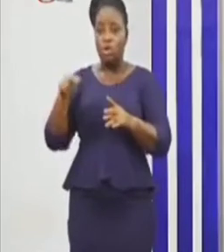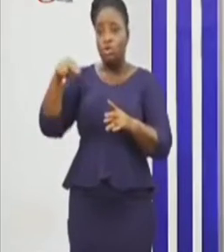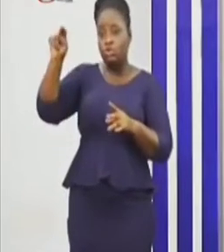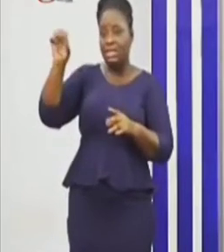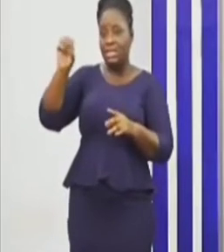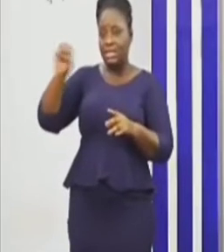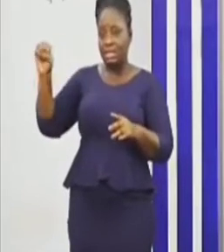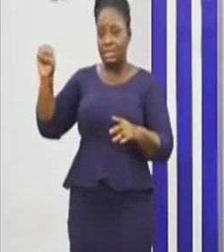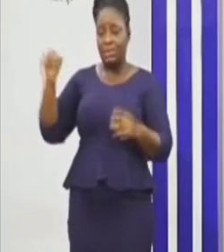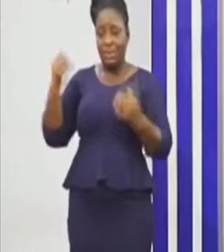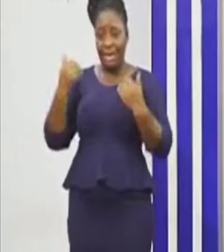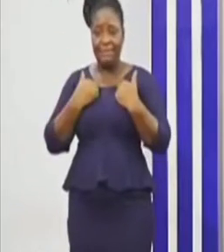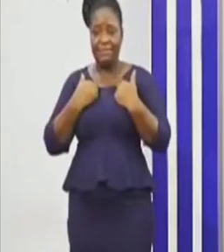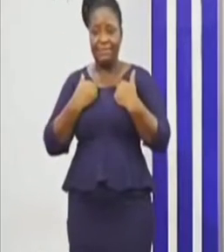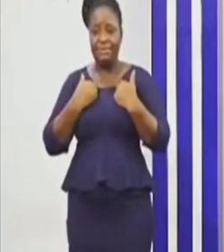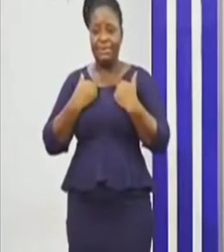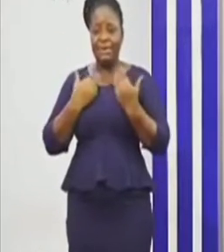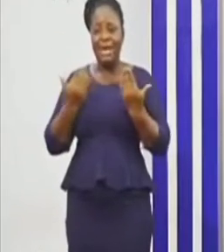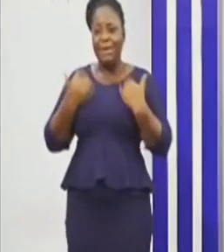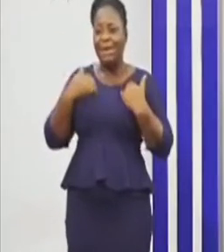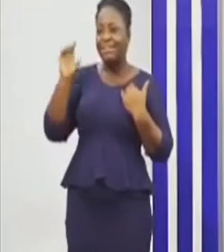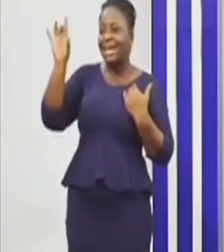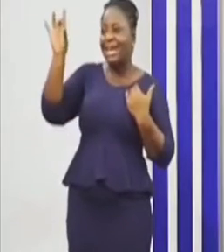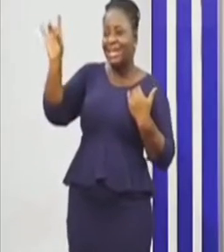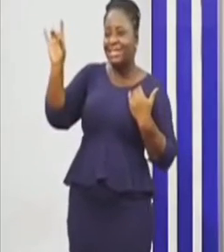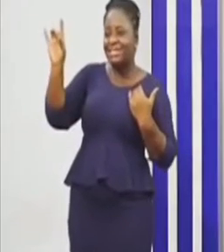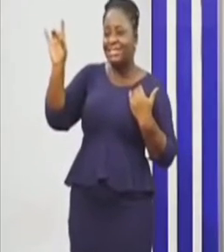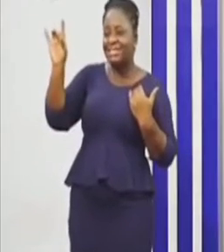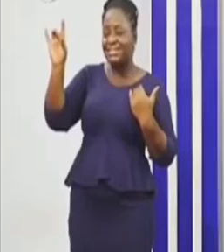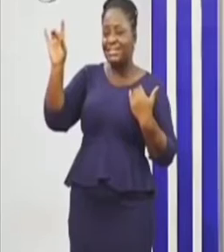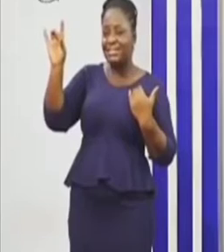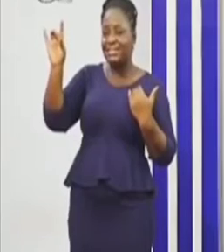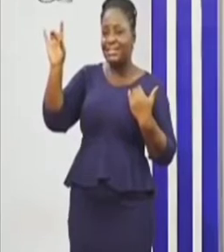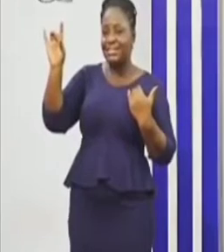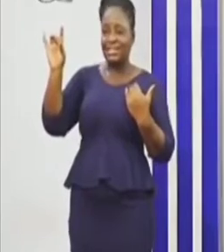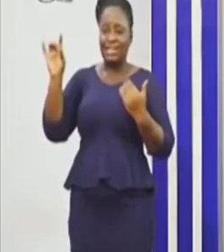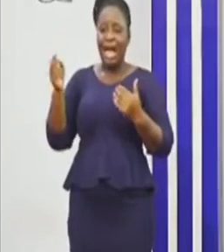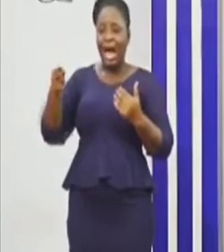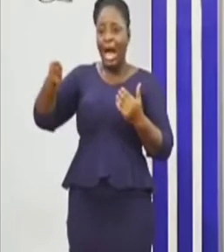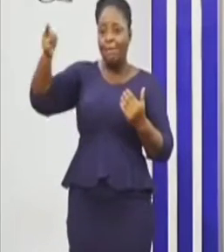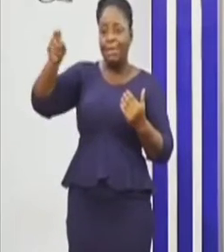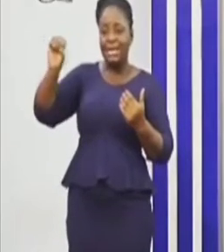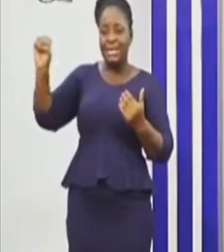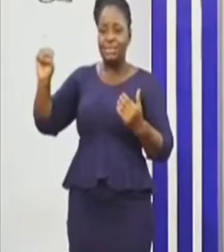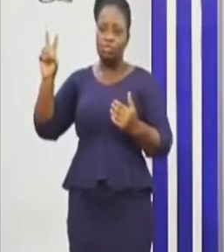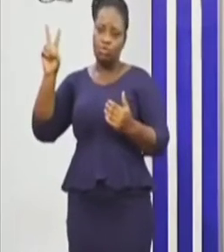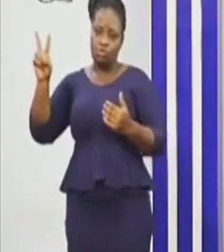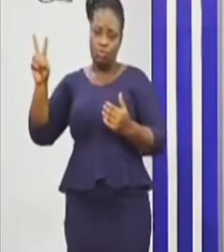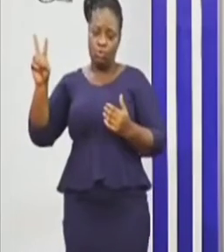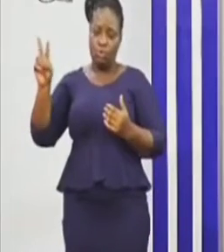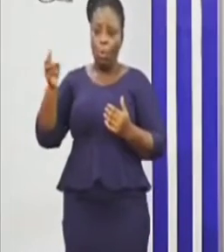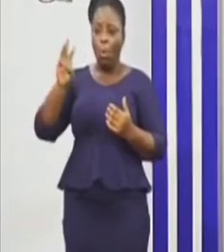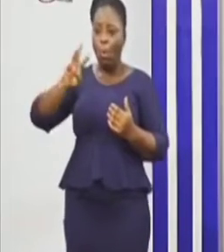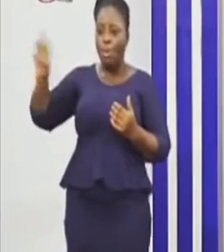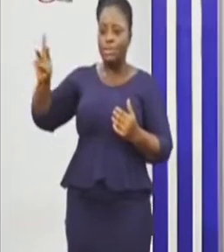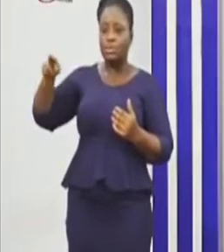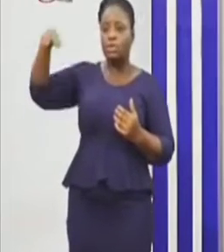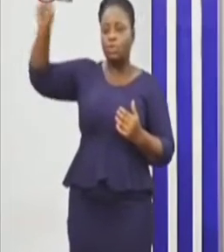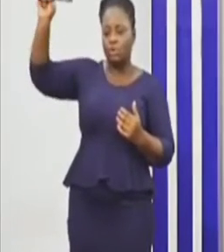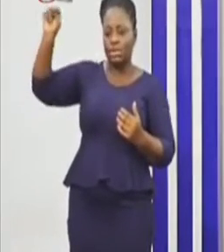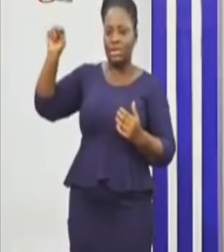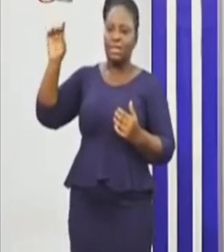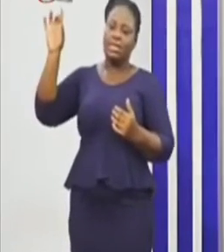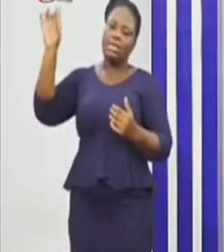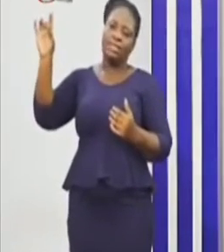the Upper East region, we have 8 cases. Upper East region, 2 cases. And the Western North region, 8 cases.